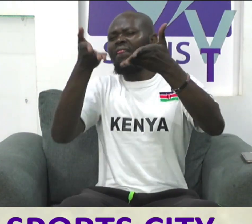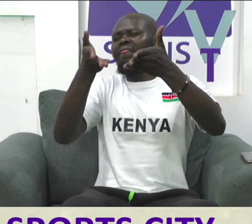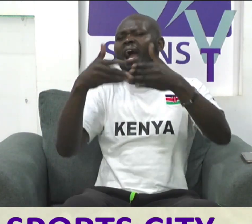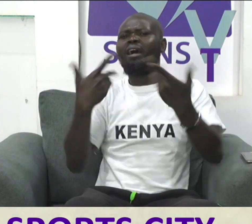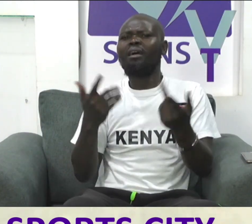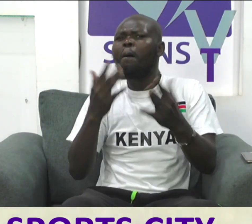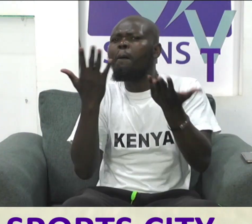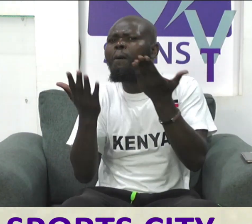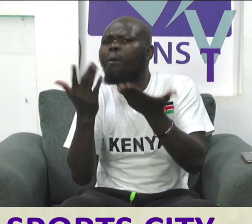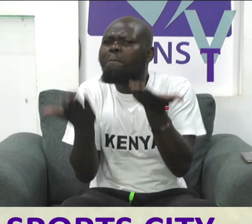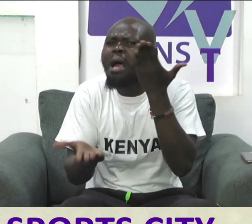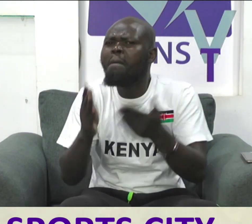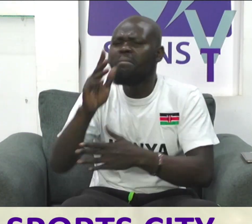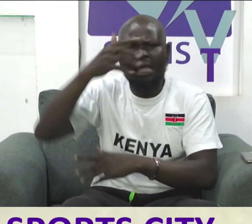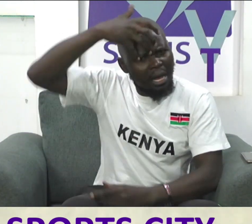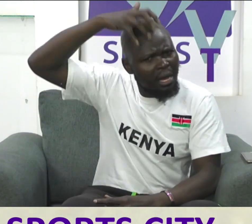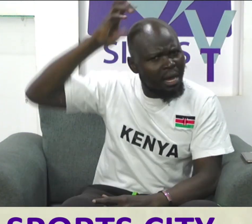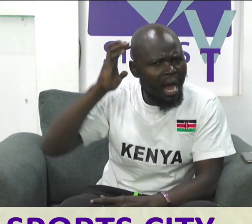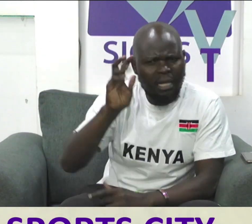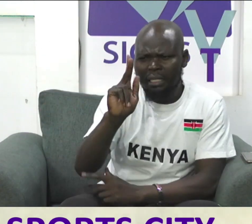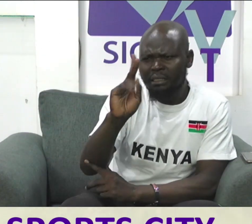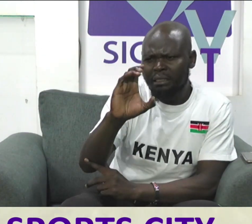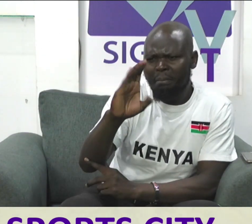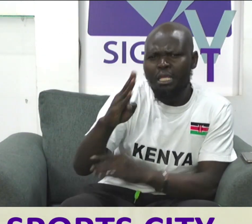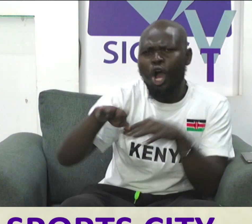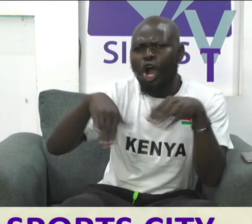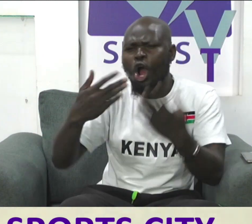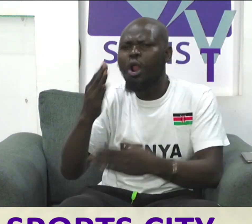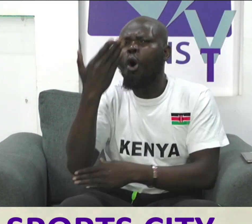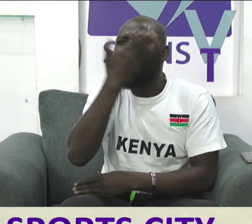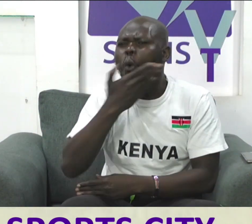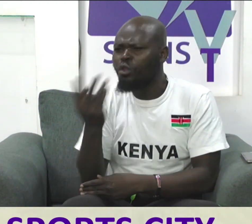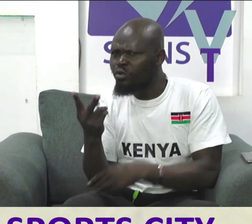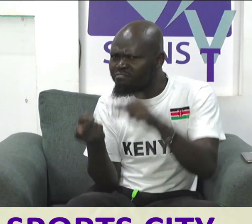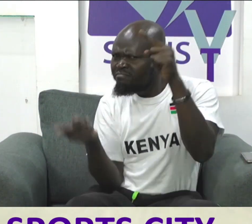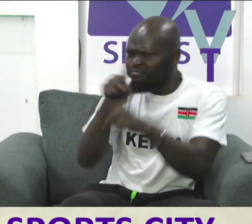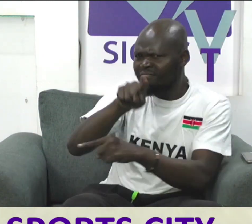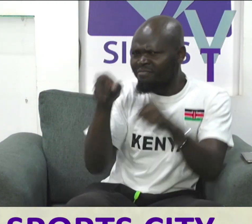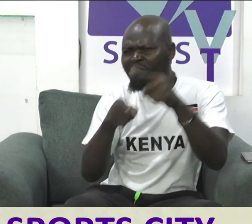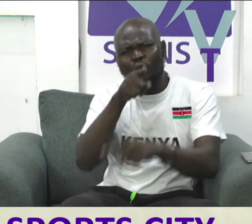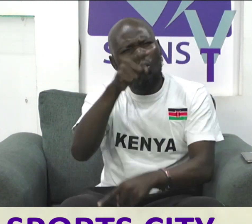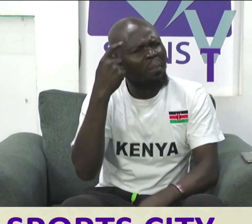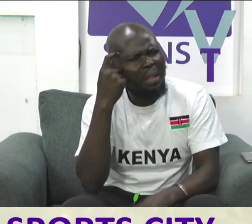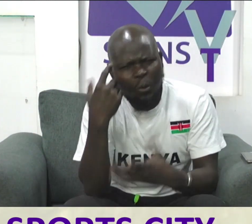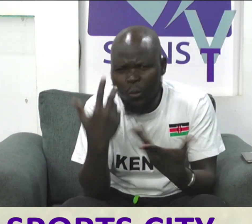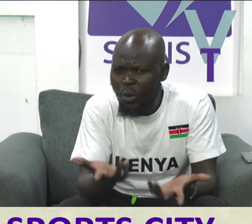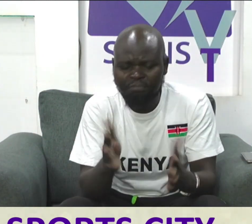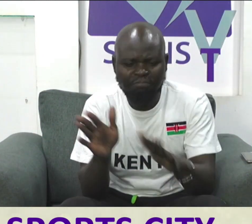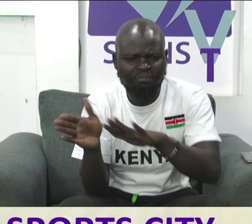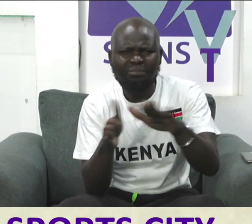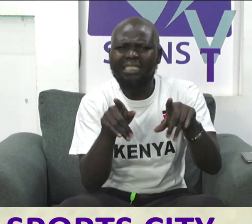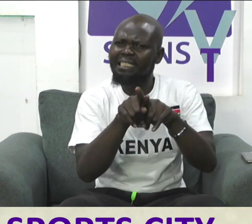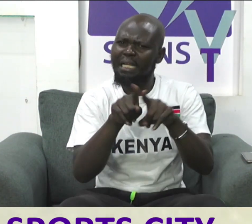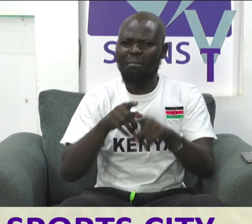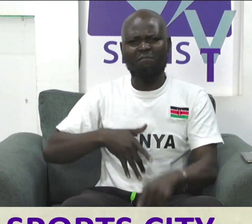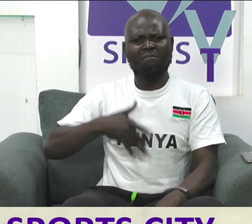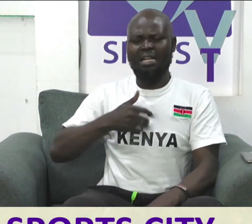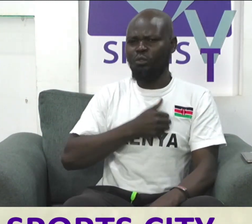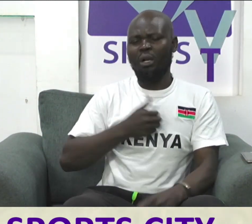the number 1 to number 4, or are they going back to where they are used to? So do you think they're going to, KCB is